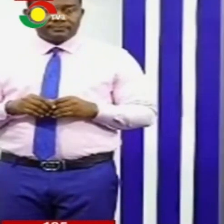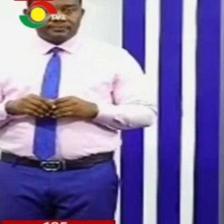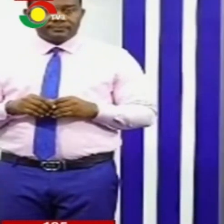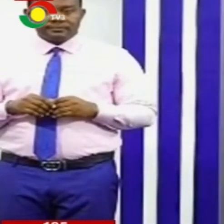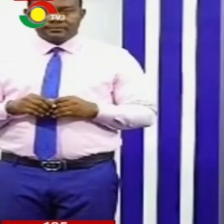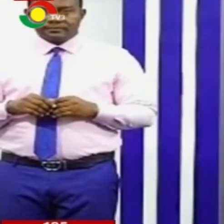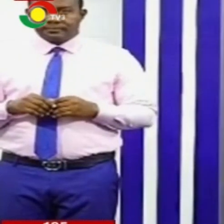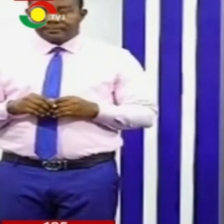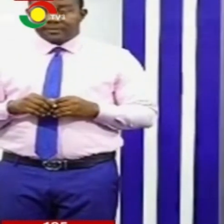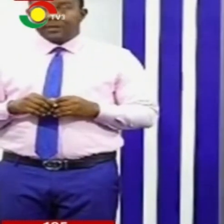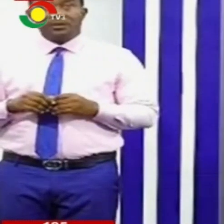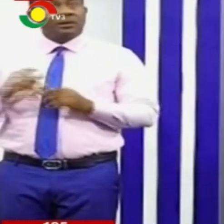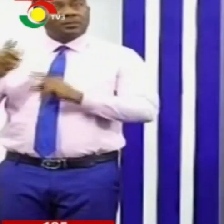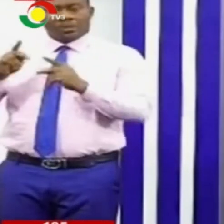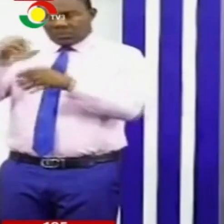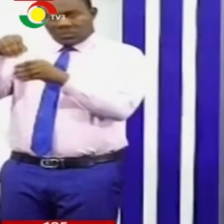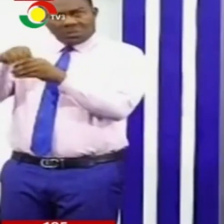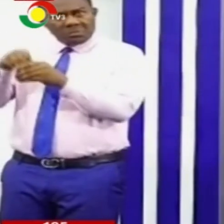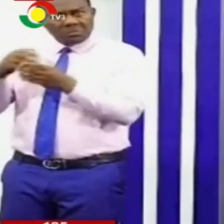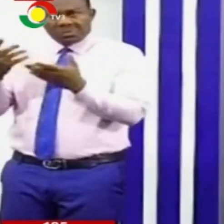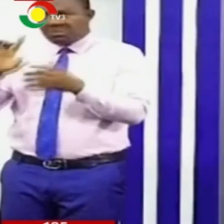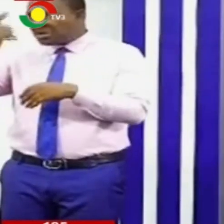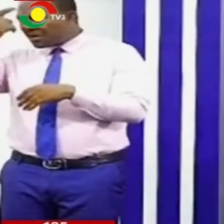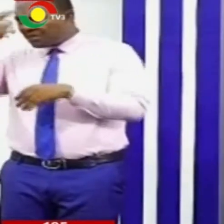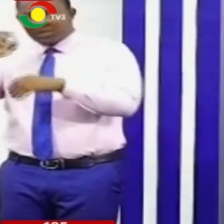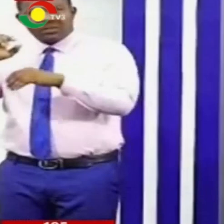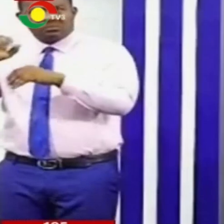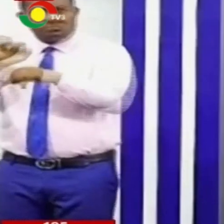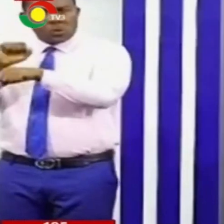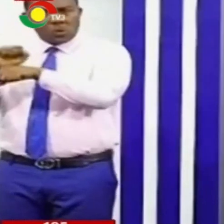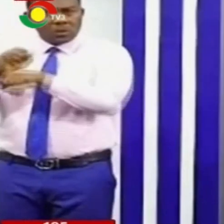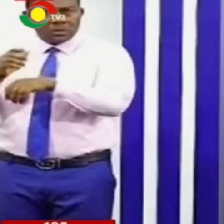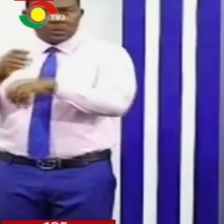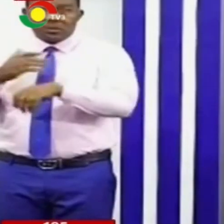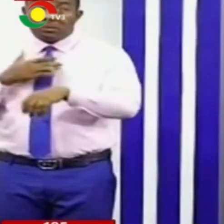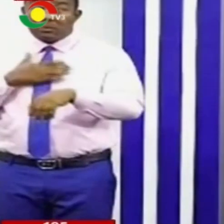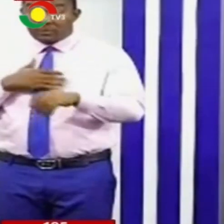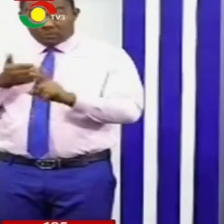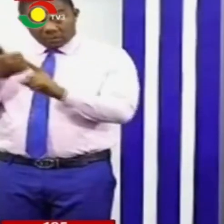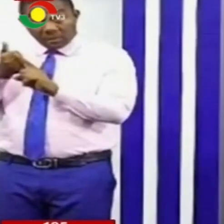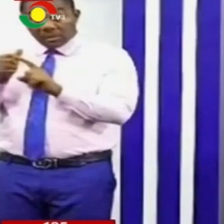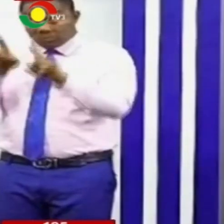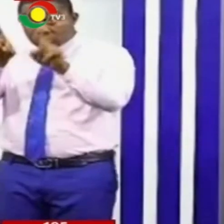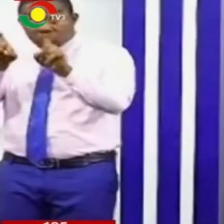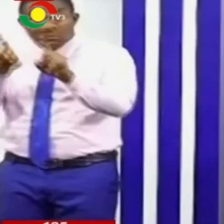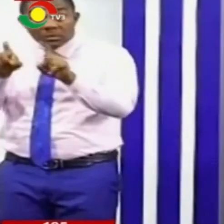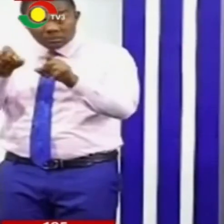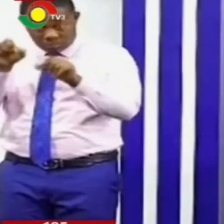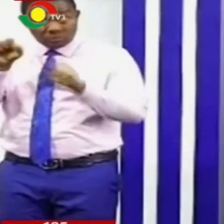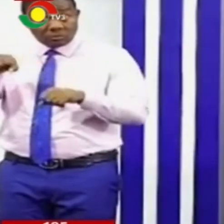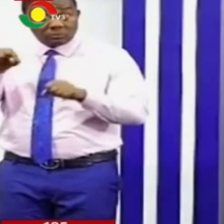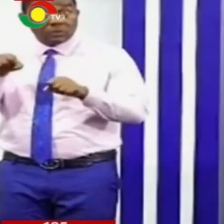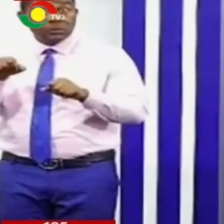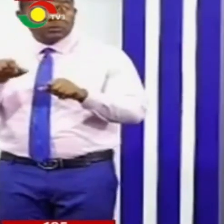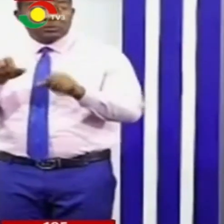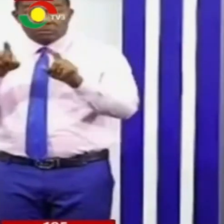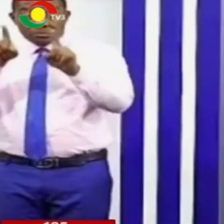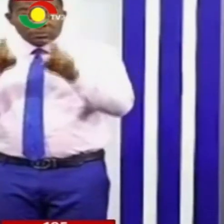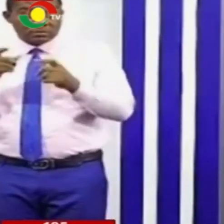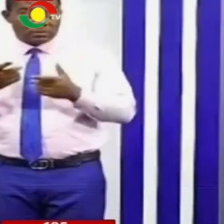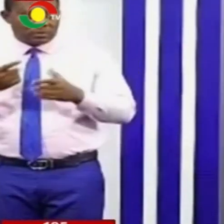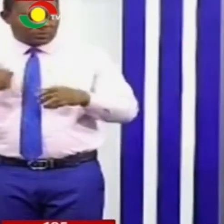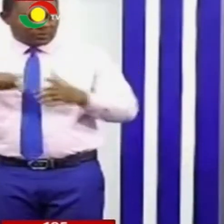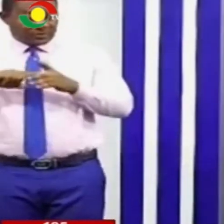in frontline activities, such as government officials, to take tests too, as part of enhanced testing. We have